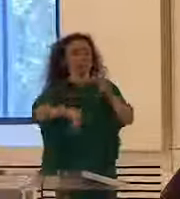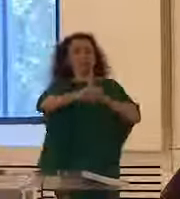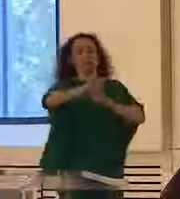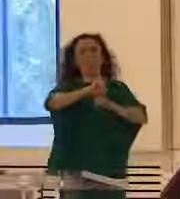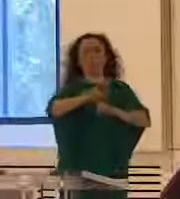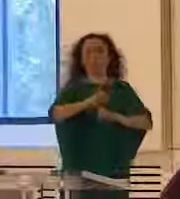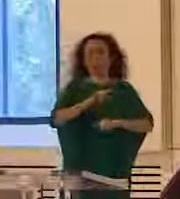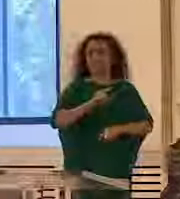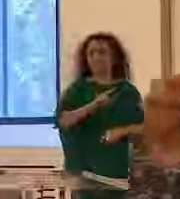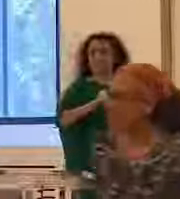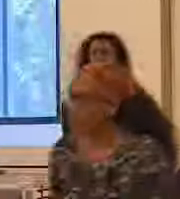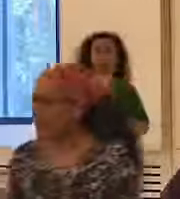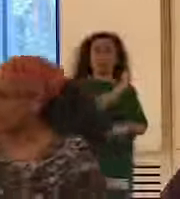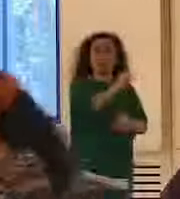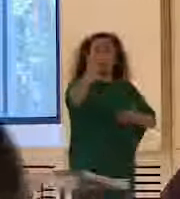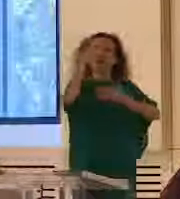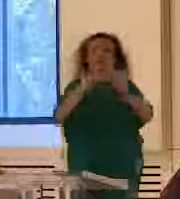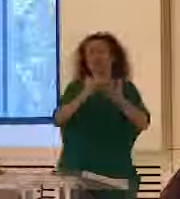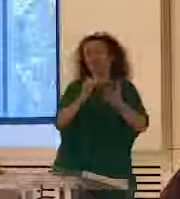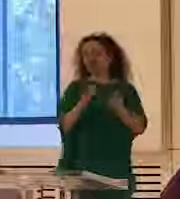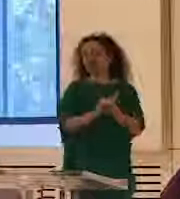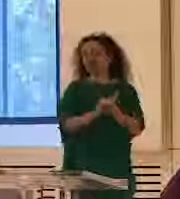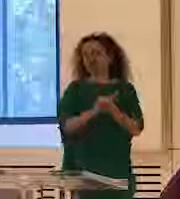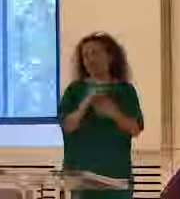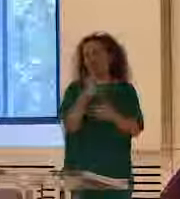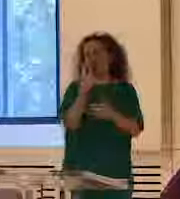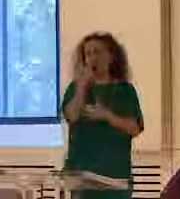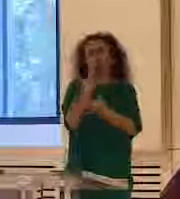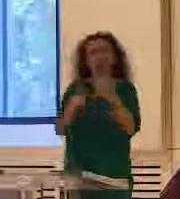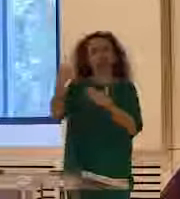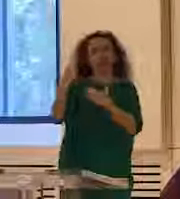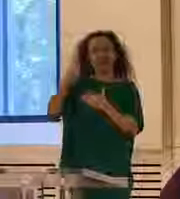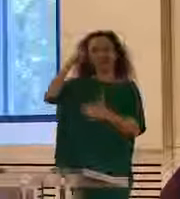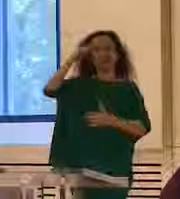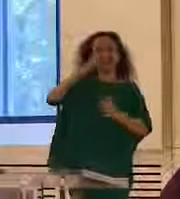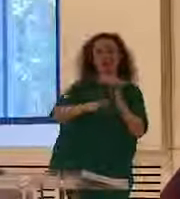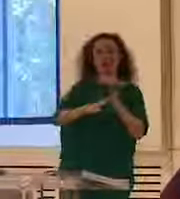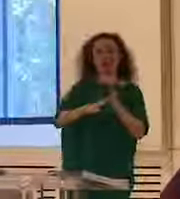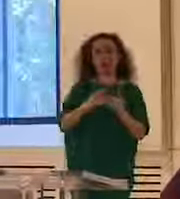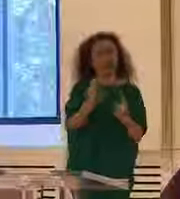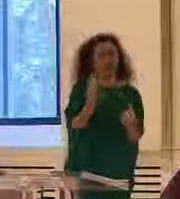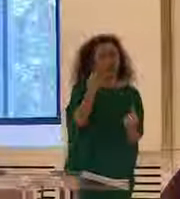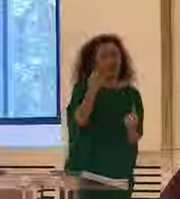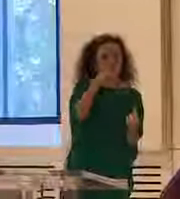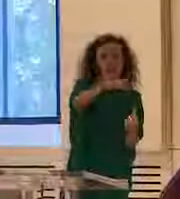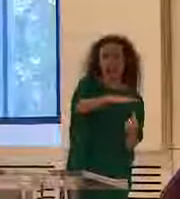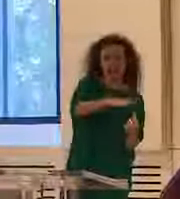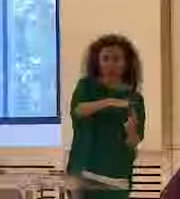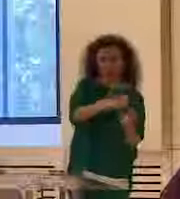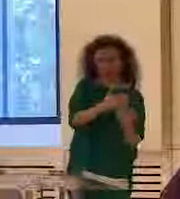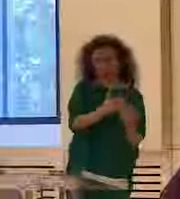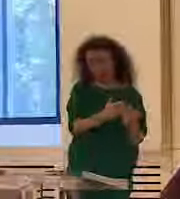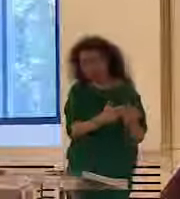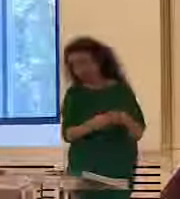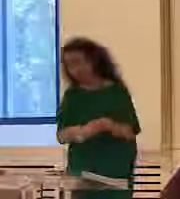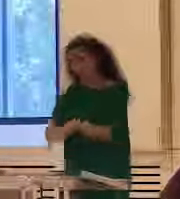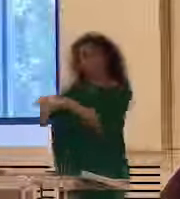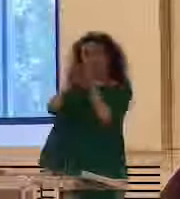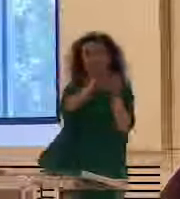Wow, this was actually powerful. What you said is so right. It's not just that